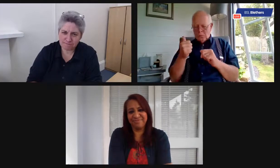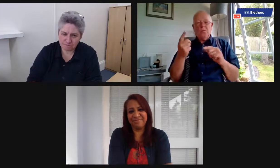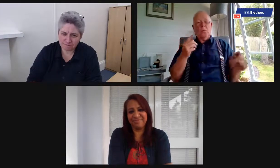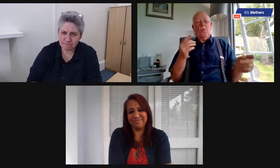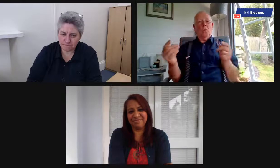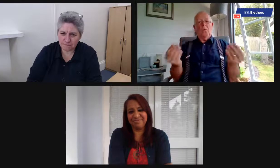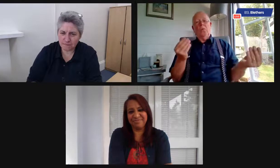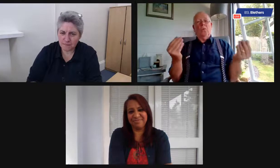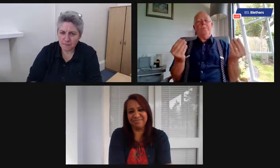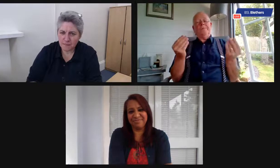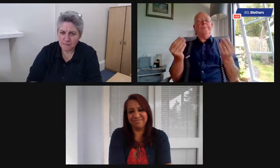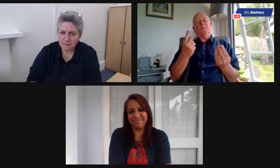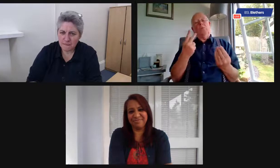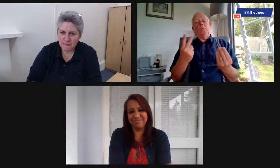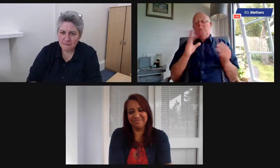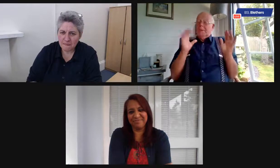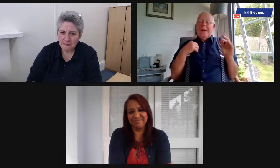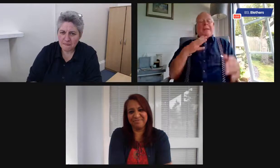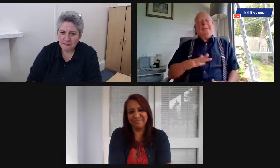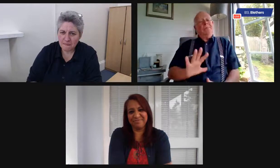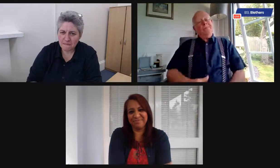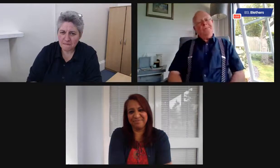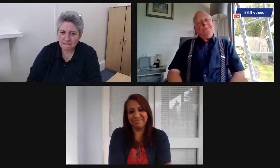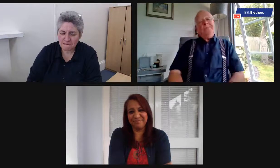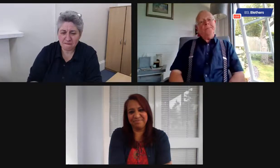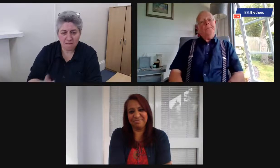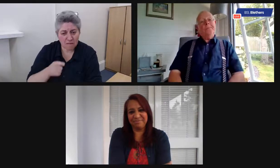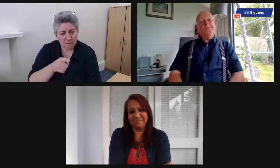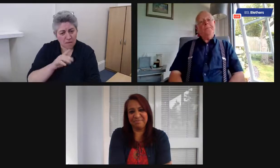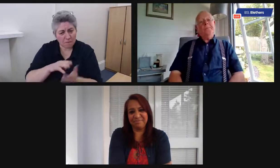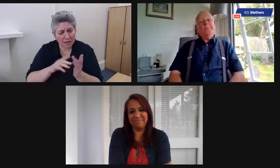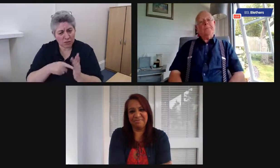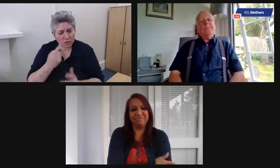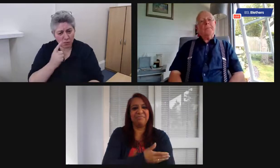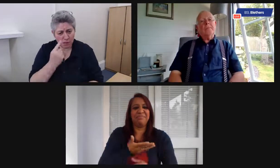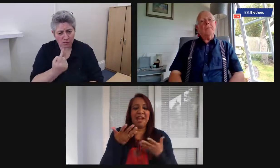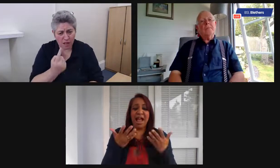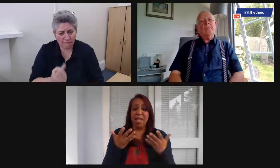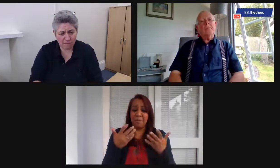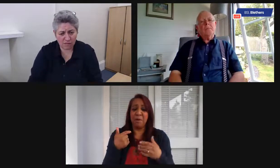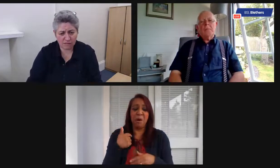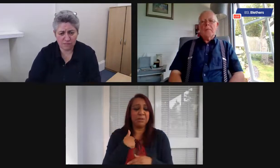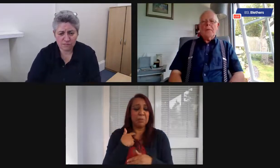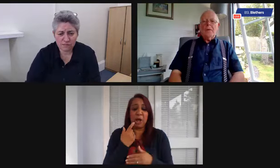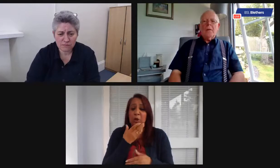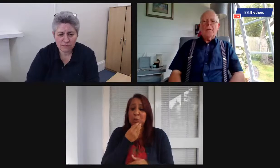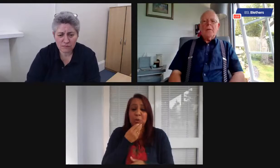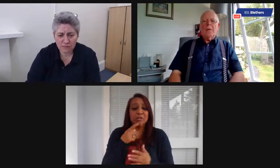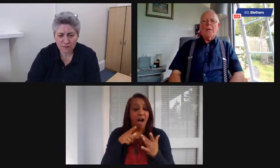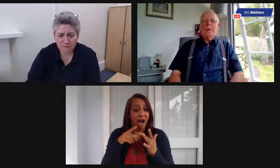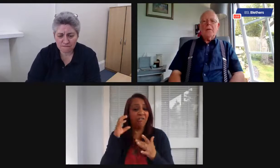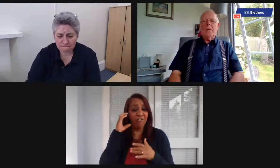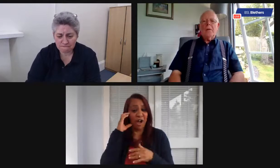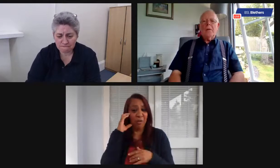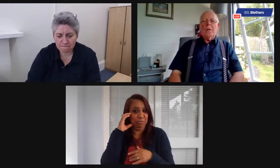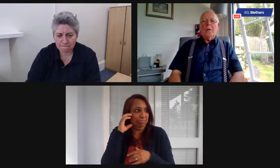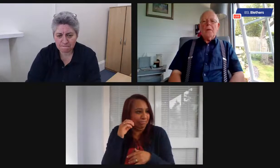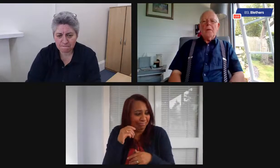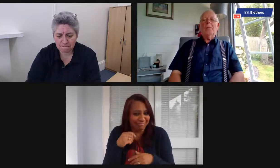close-up shots. So I switch between those two pieces of equipment, but that's all I take. Manjeet? Well, at the moment,